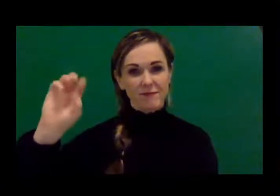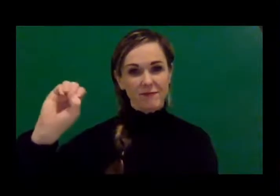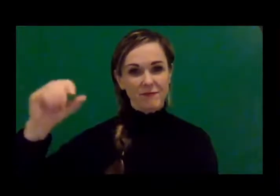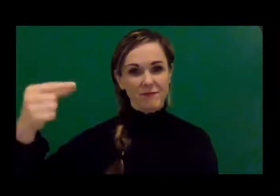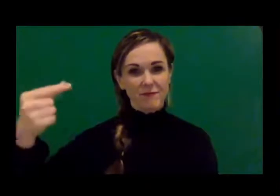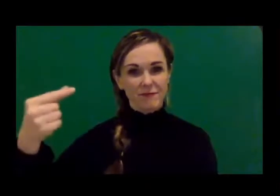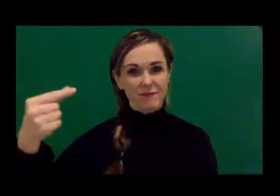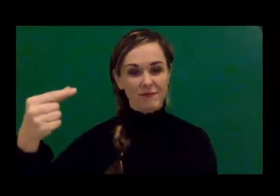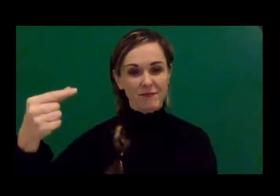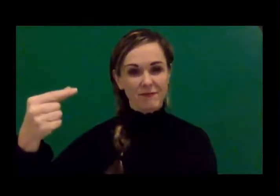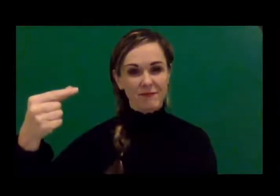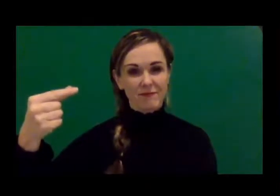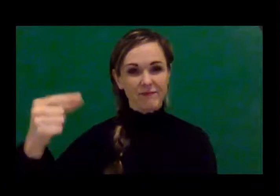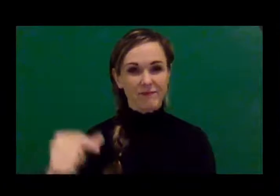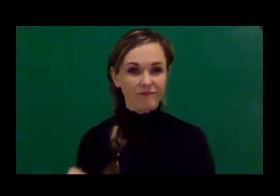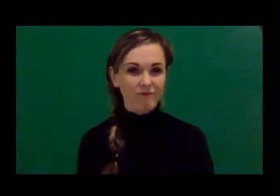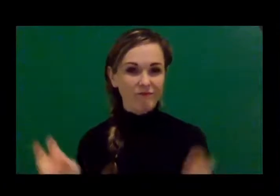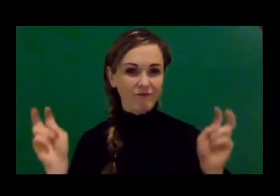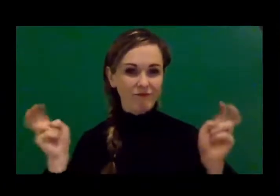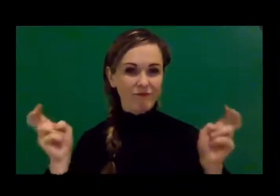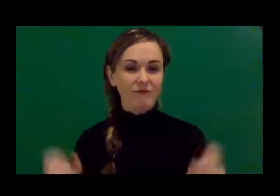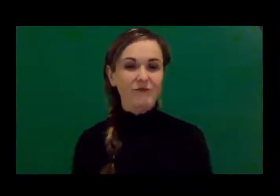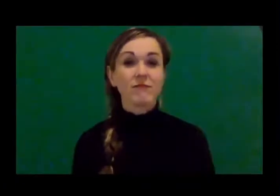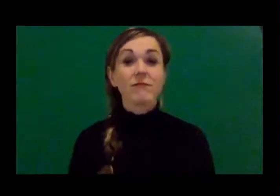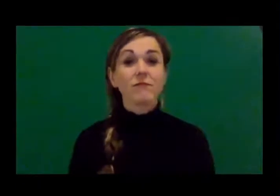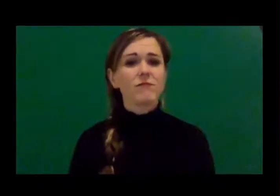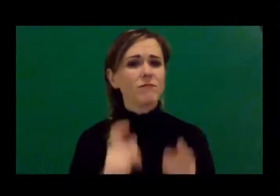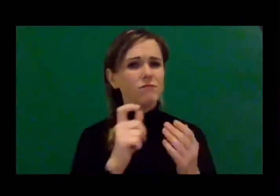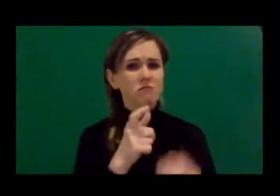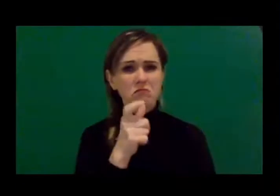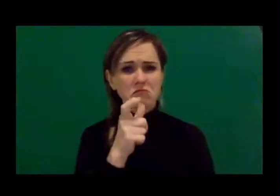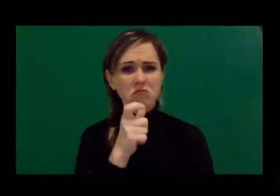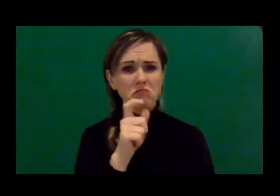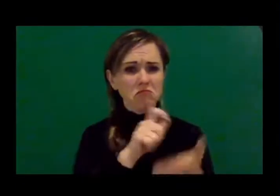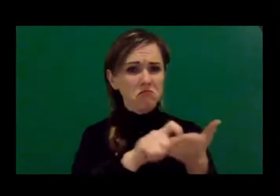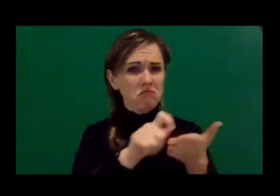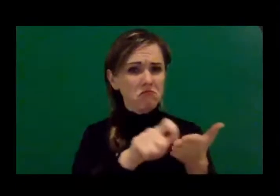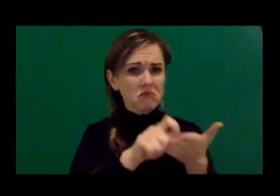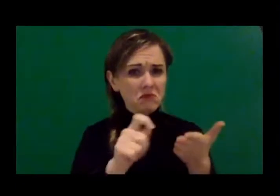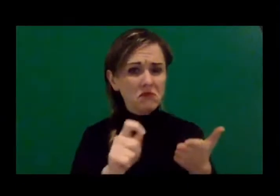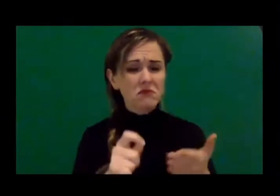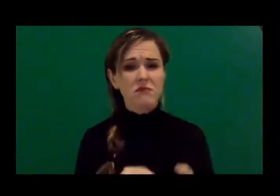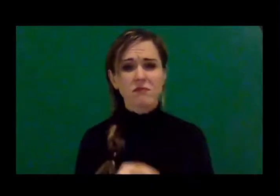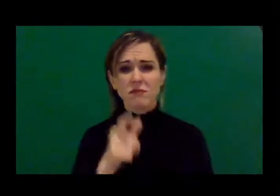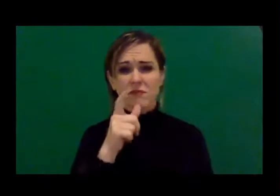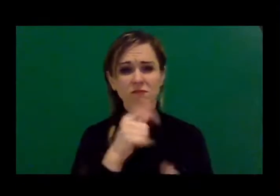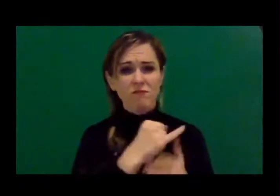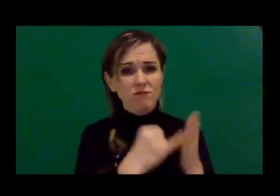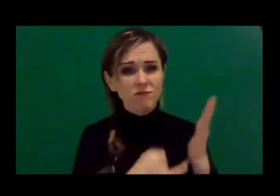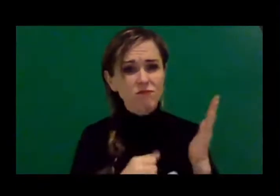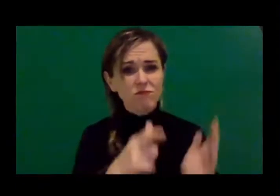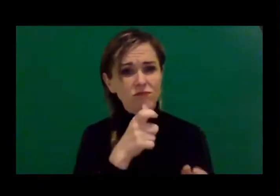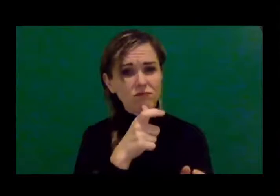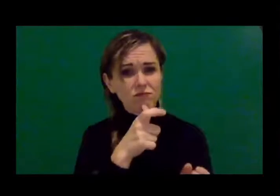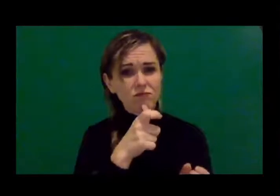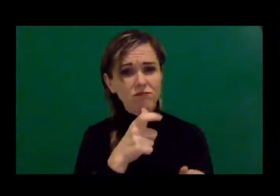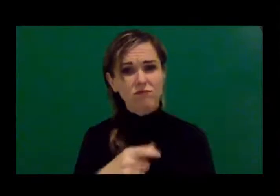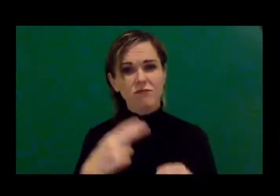That's the title. And the author and illustrator, their name